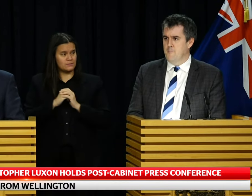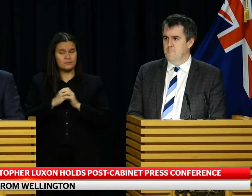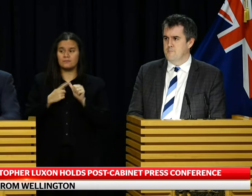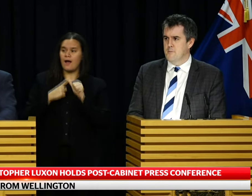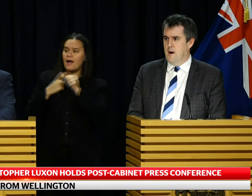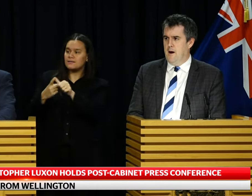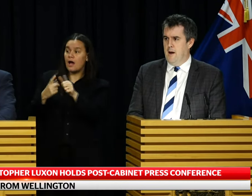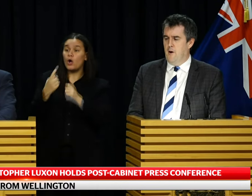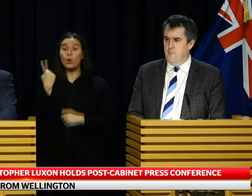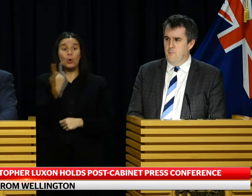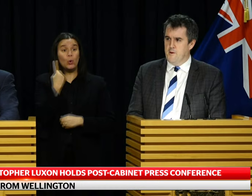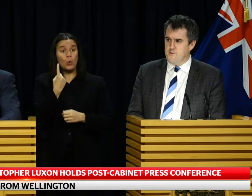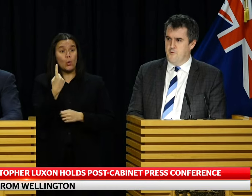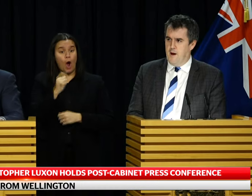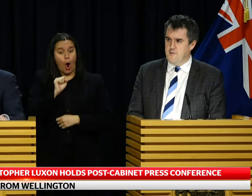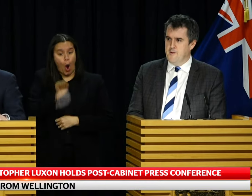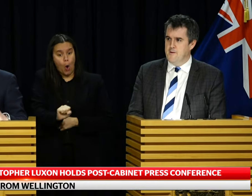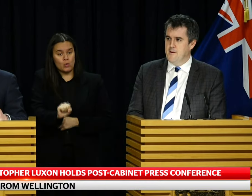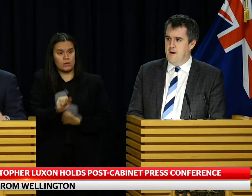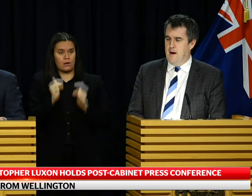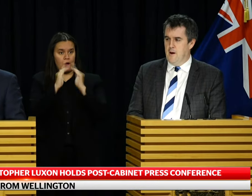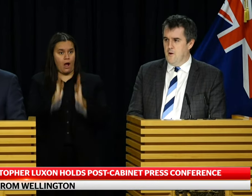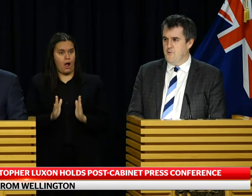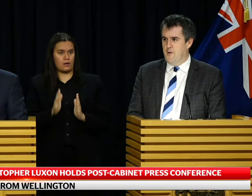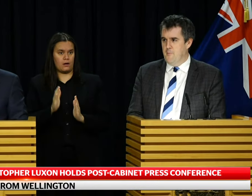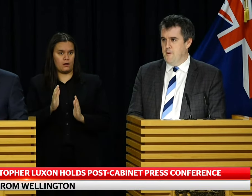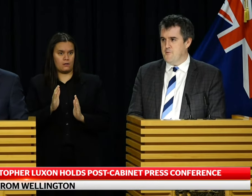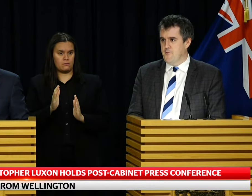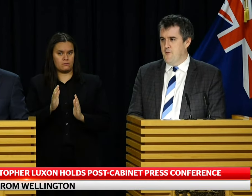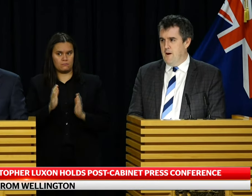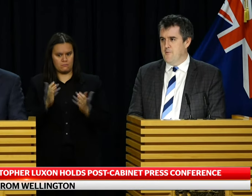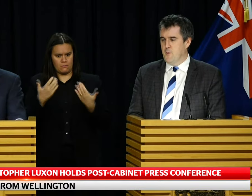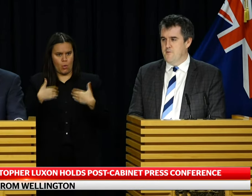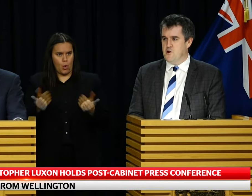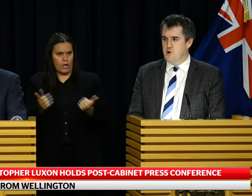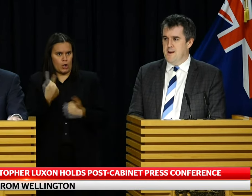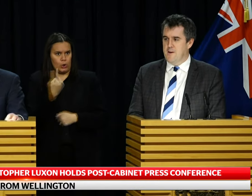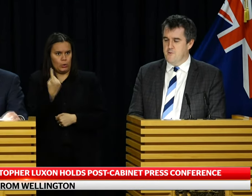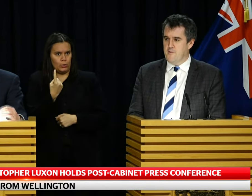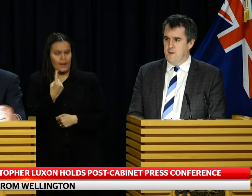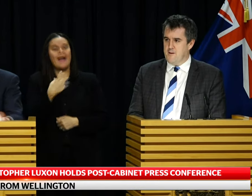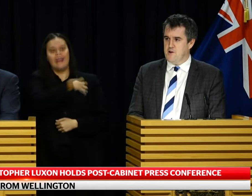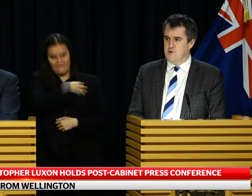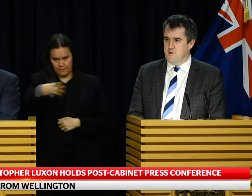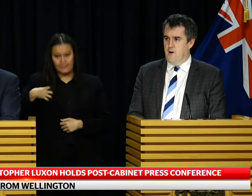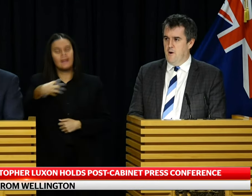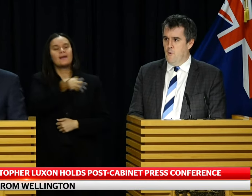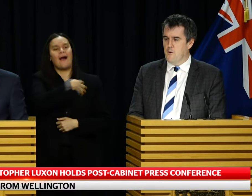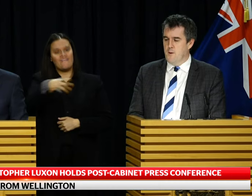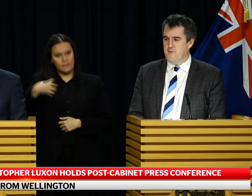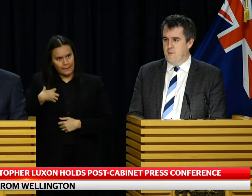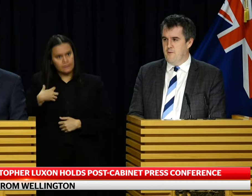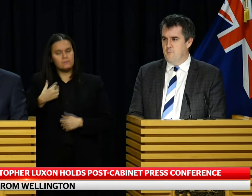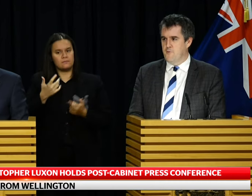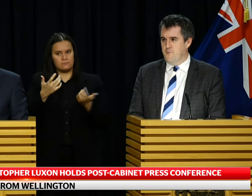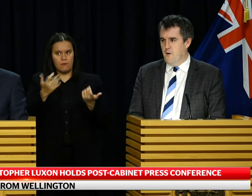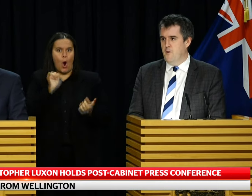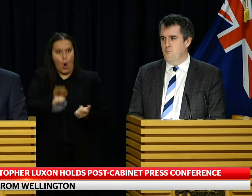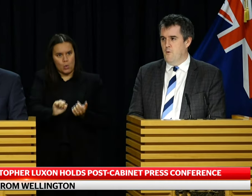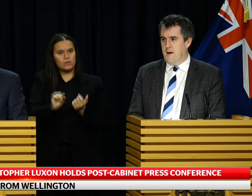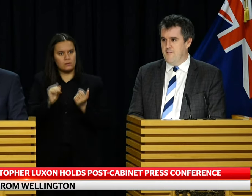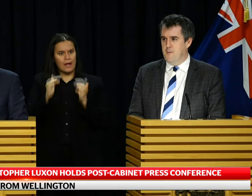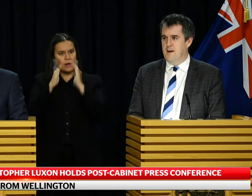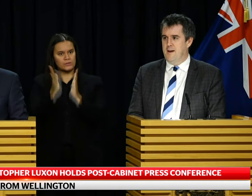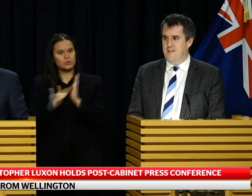kāinga ora, and I am the Minister of Housing. And alongside the Minister of Finance, we have issued a letter of expectation to kāinga ora. We expect them to